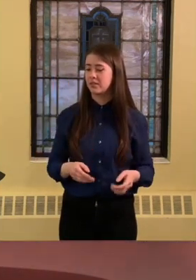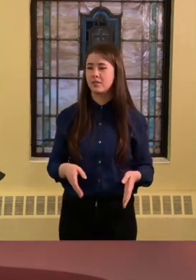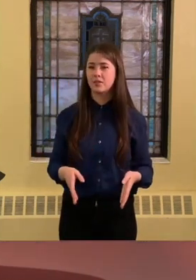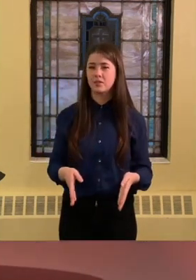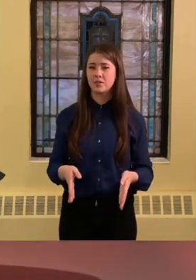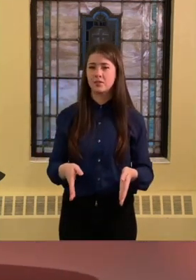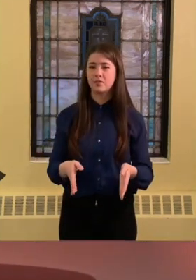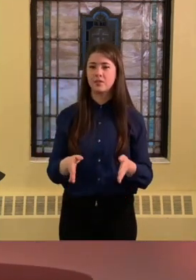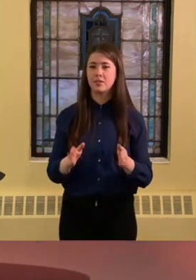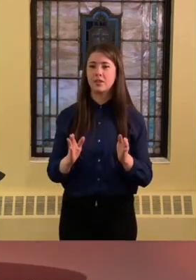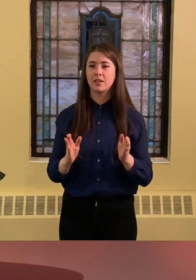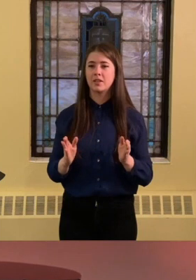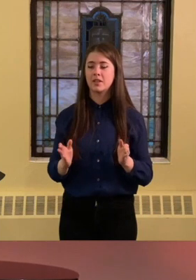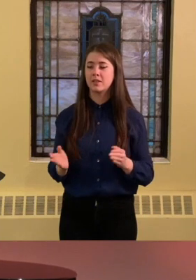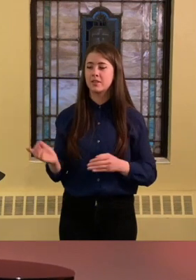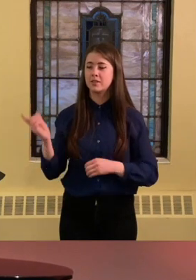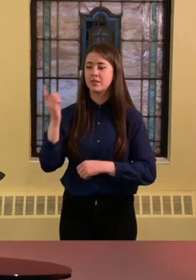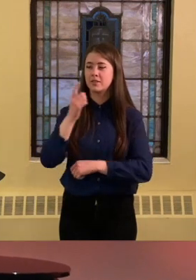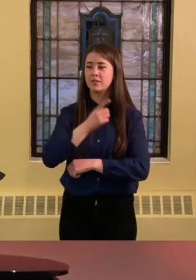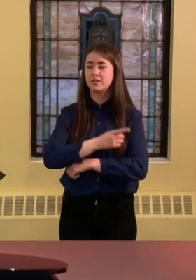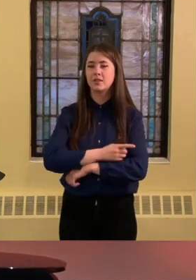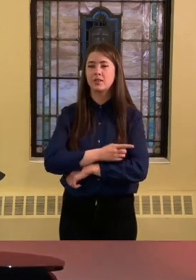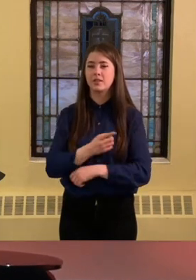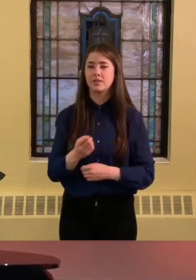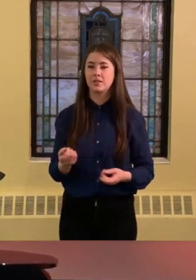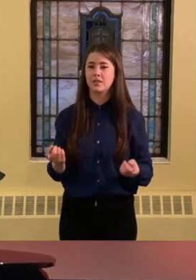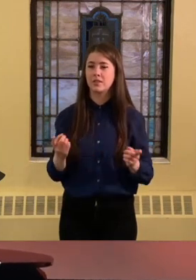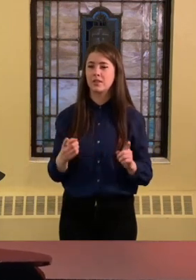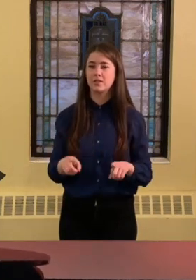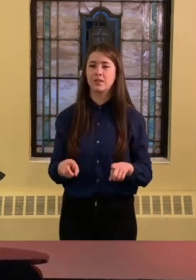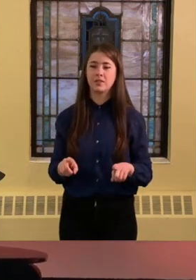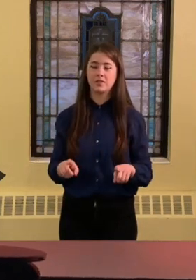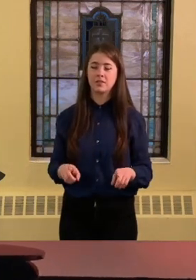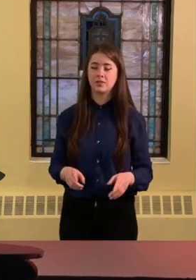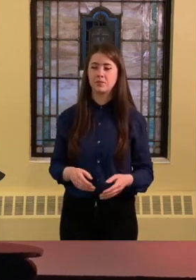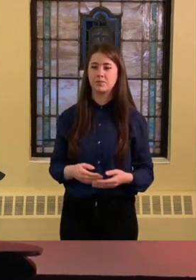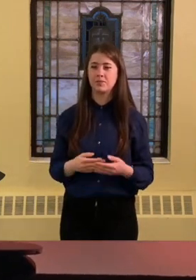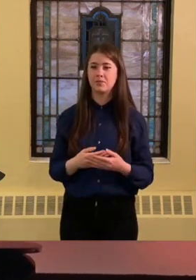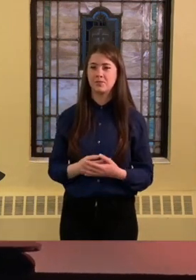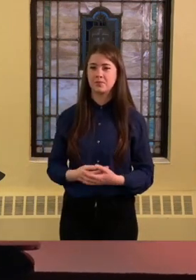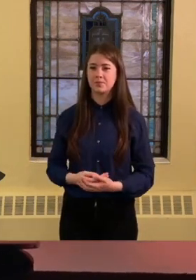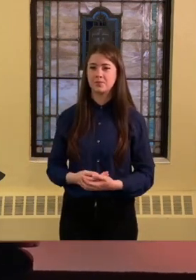coming. Oh, let it